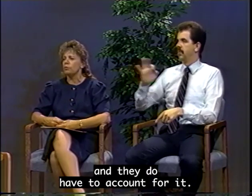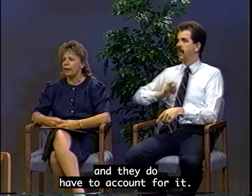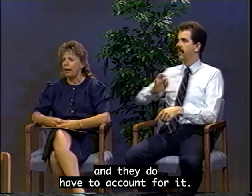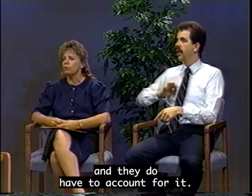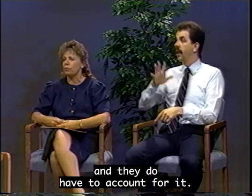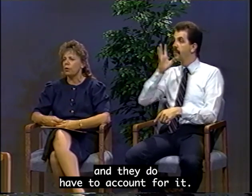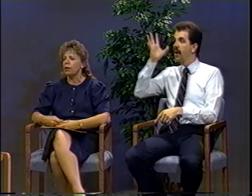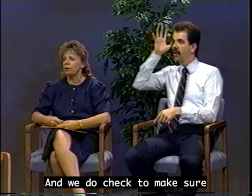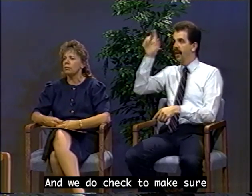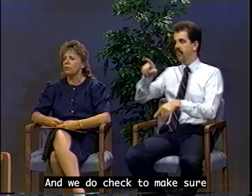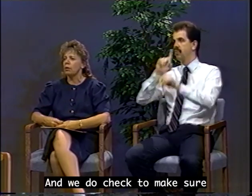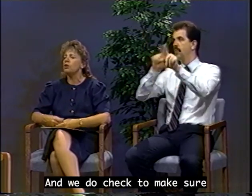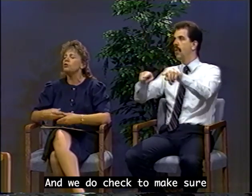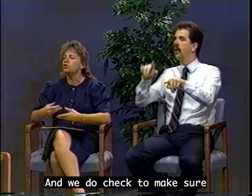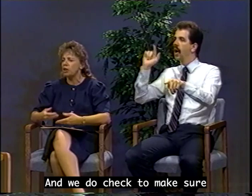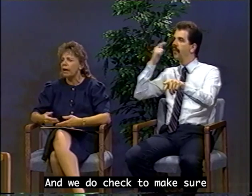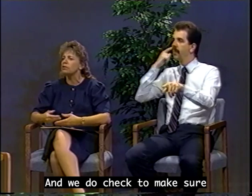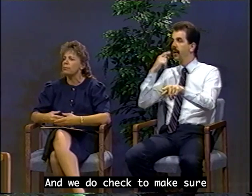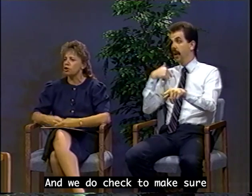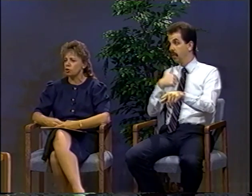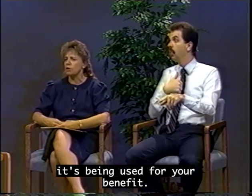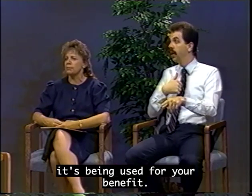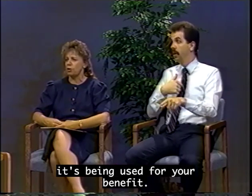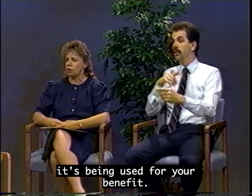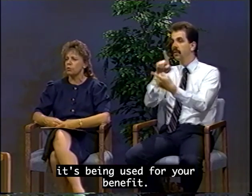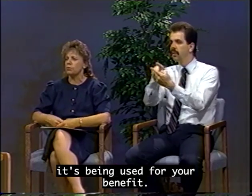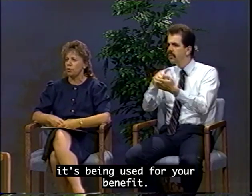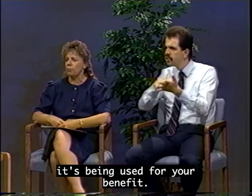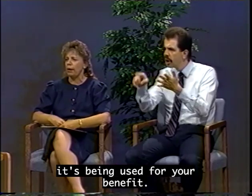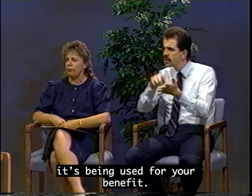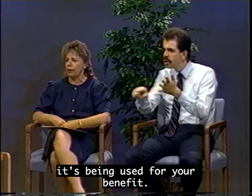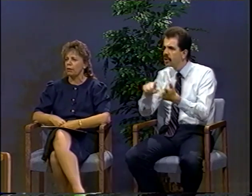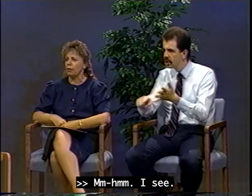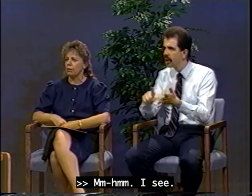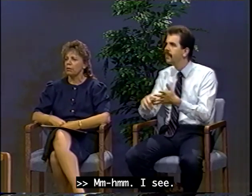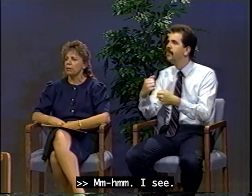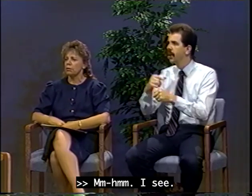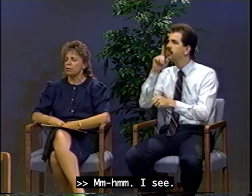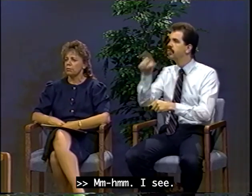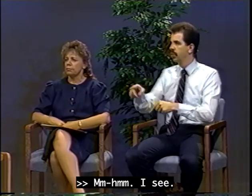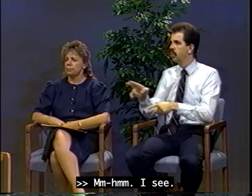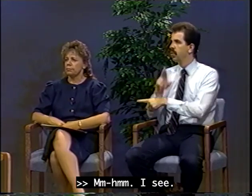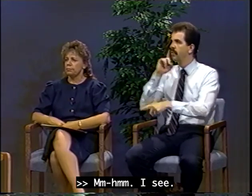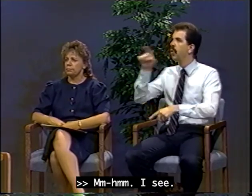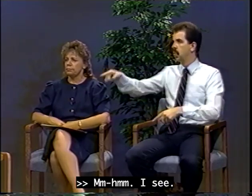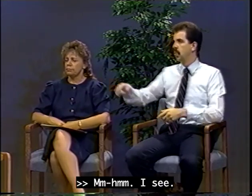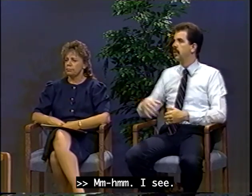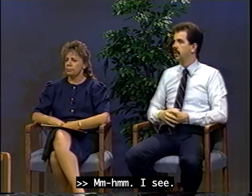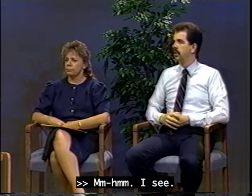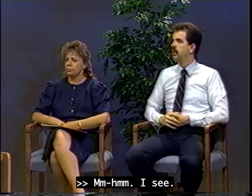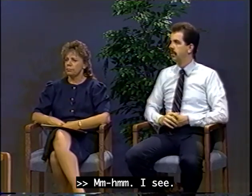do have to account for it. And we do check to make sure it's being used for your benefit.